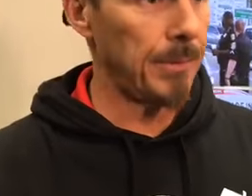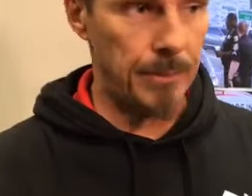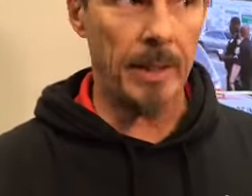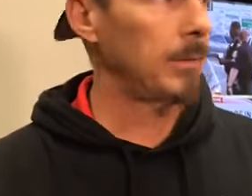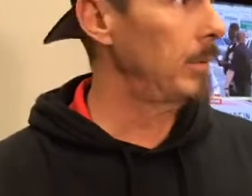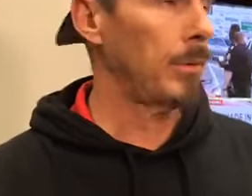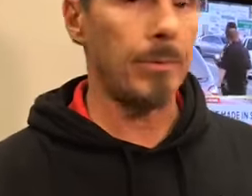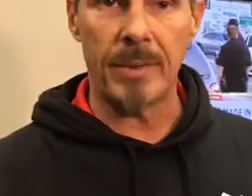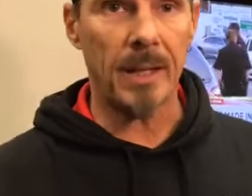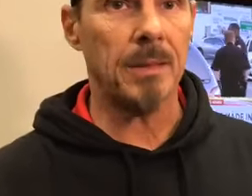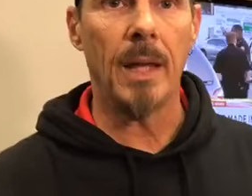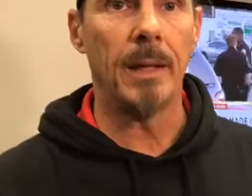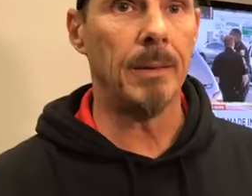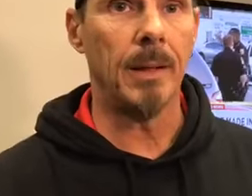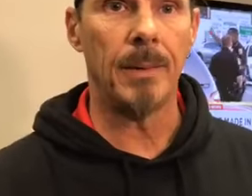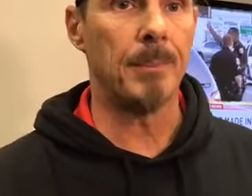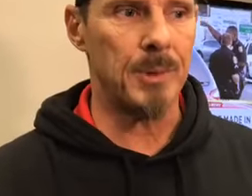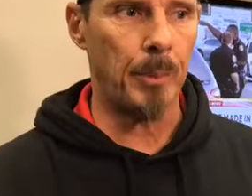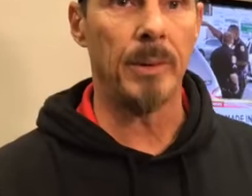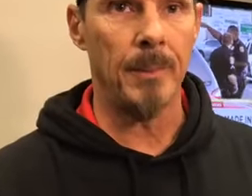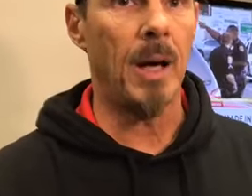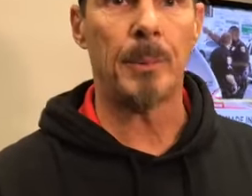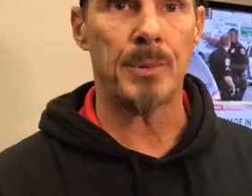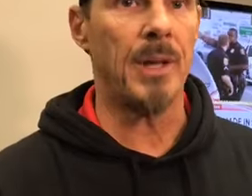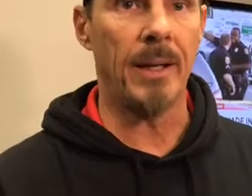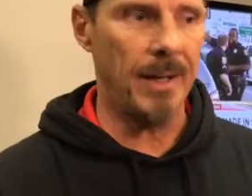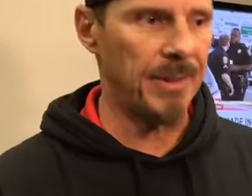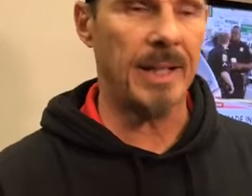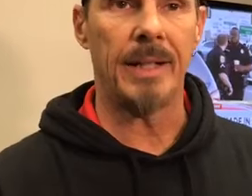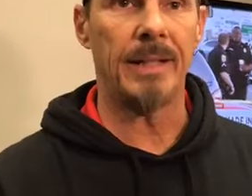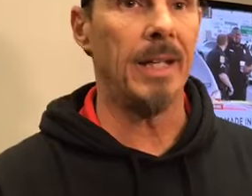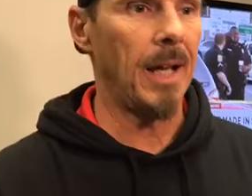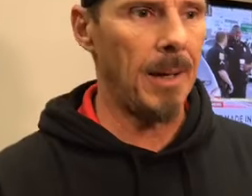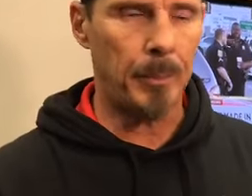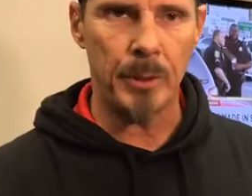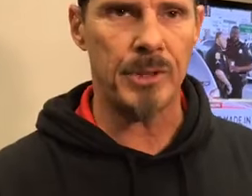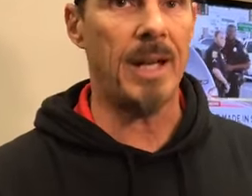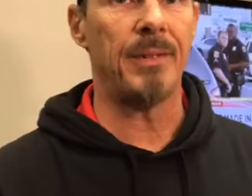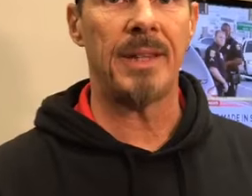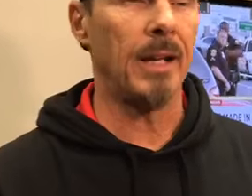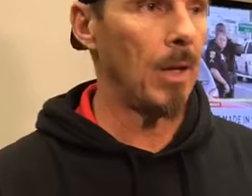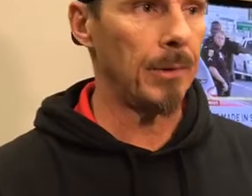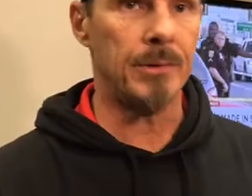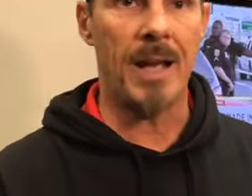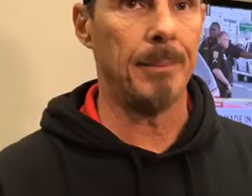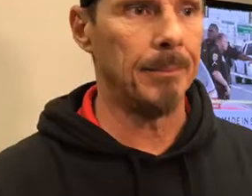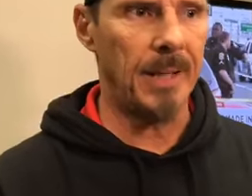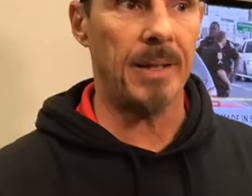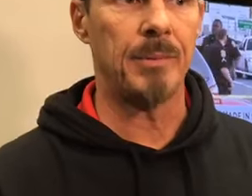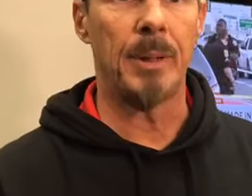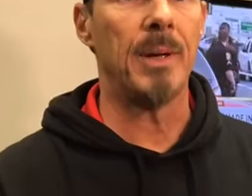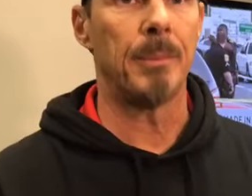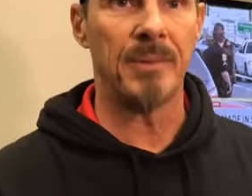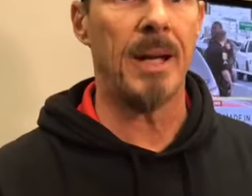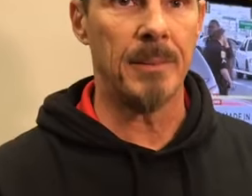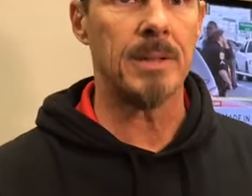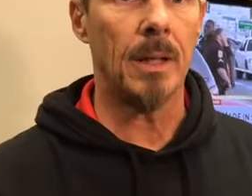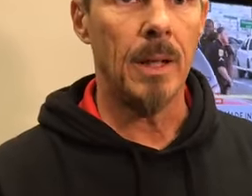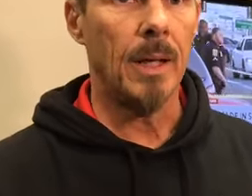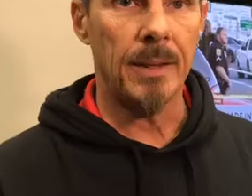now, thick and thin, and I'm supporting them 100% on everything they did. I appreciate everything and all their time that they've spent away from